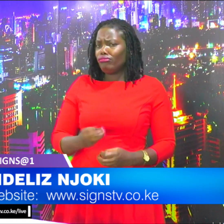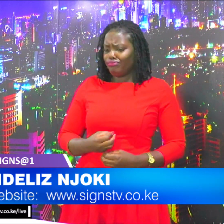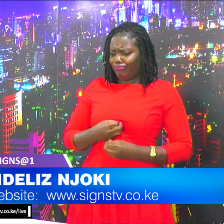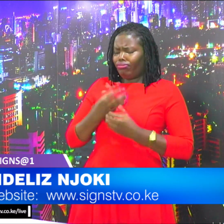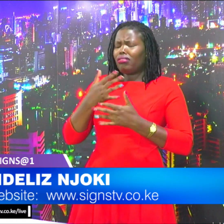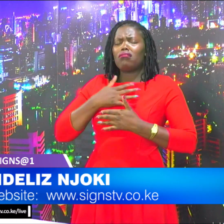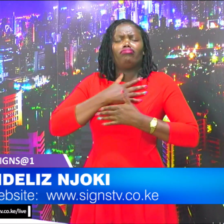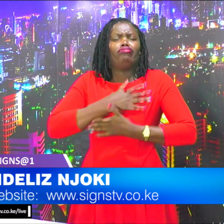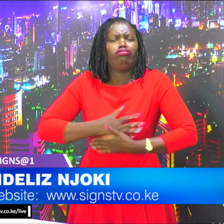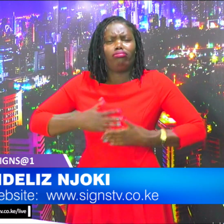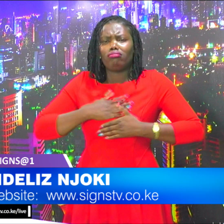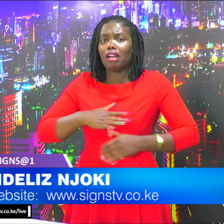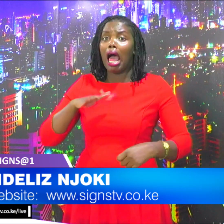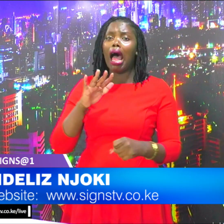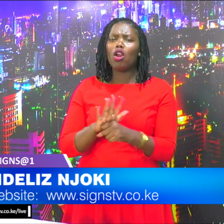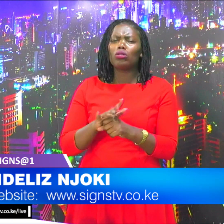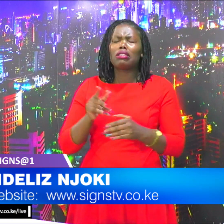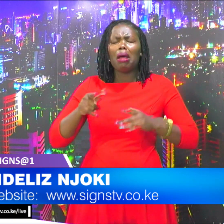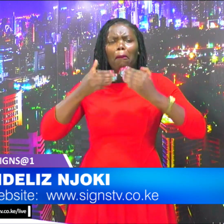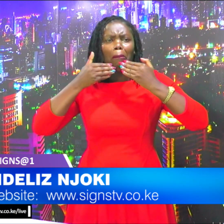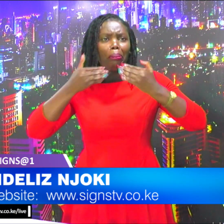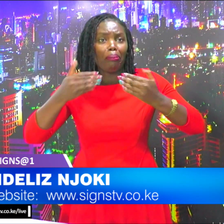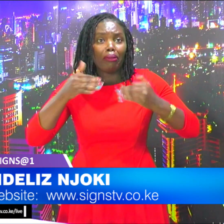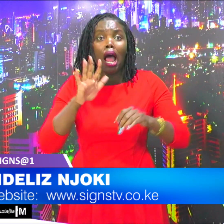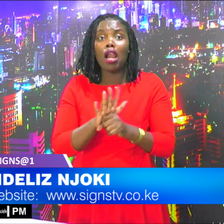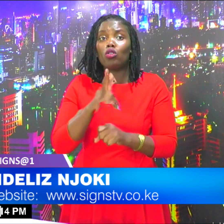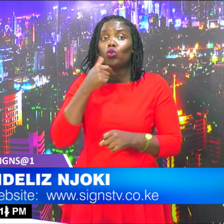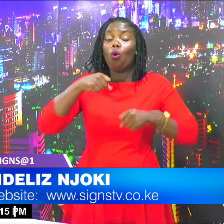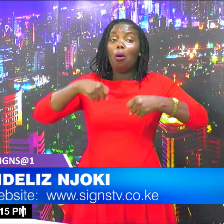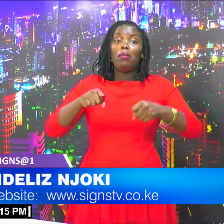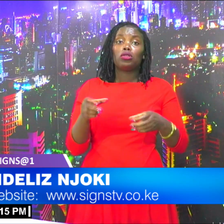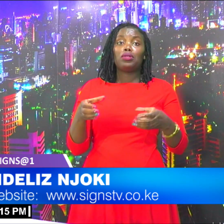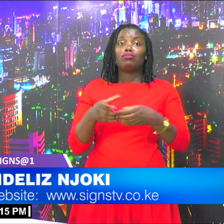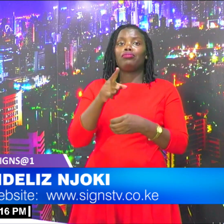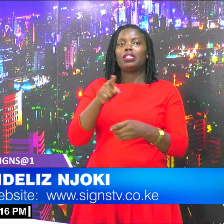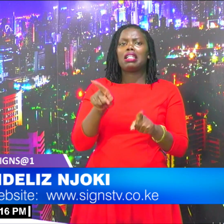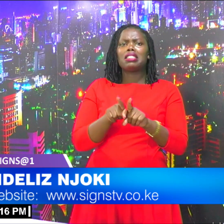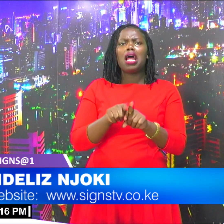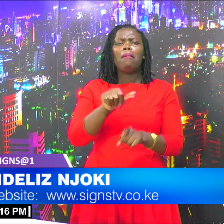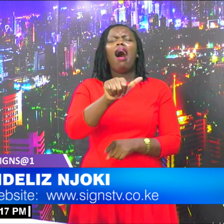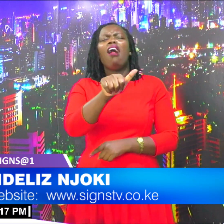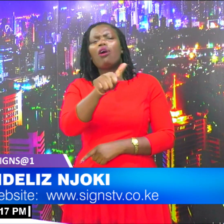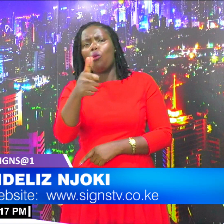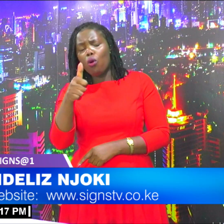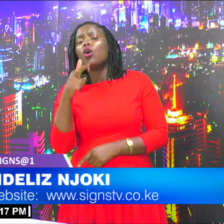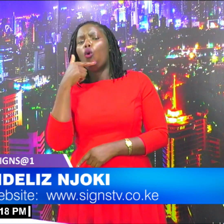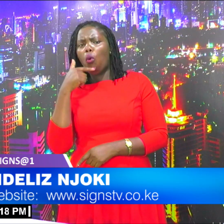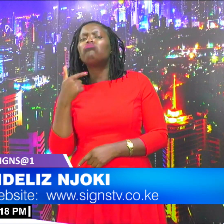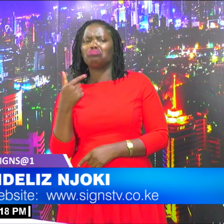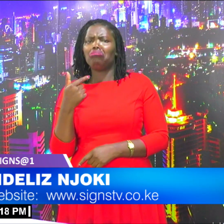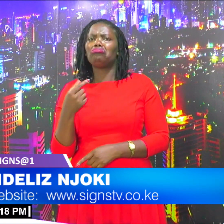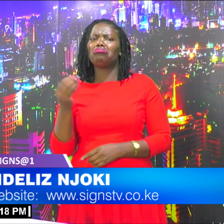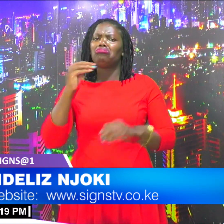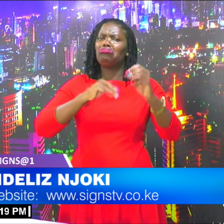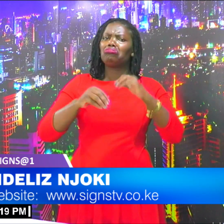They expressed their gratitude to the Boda Boda riders and other well-wishers for their